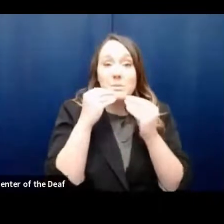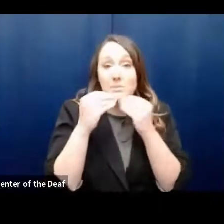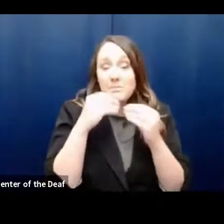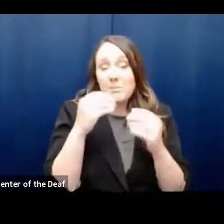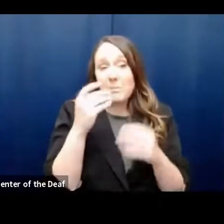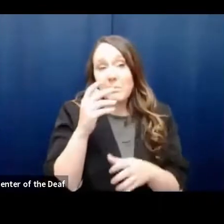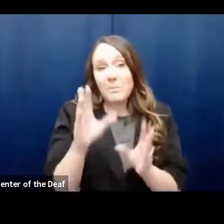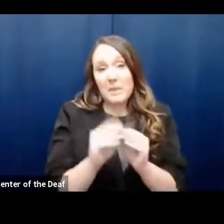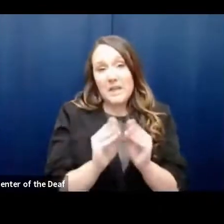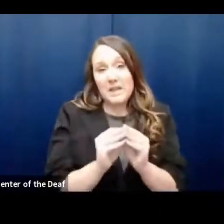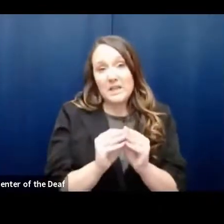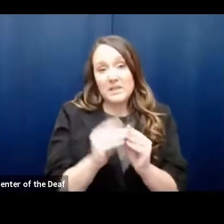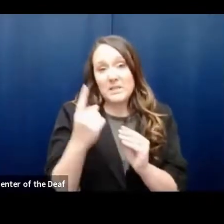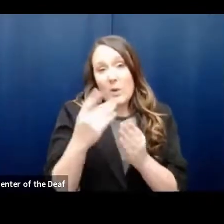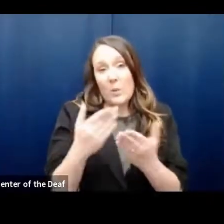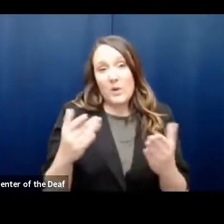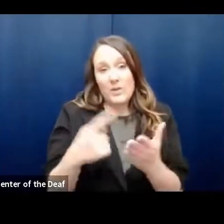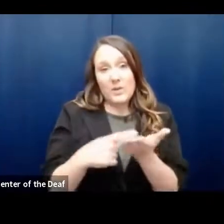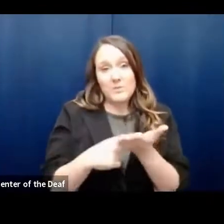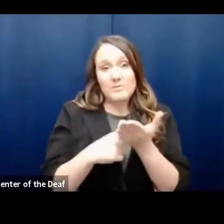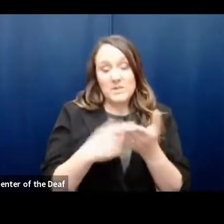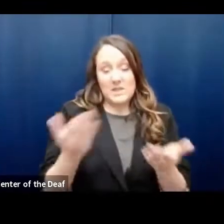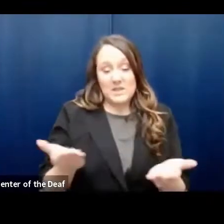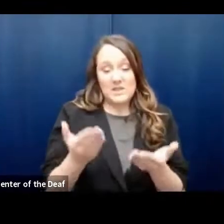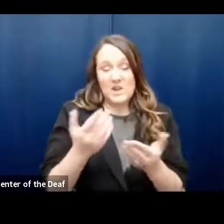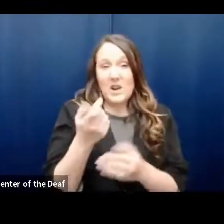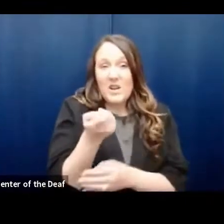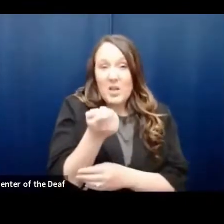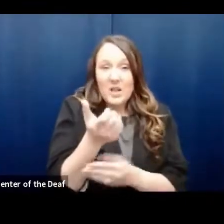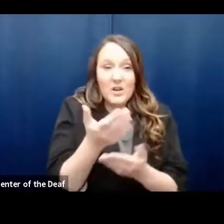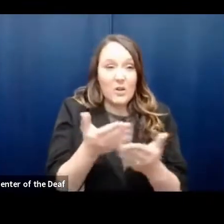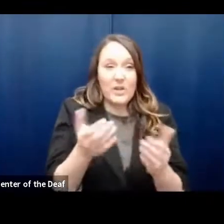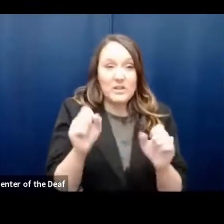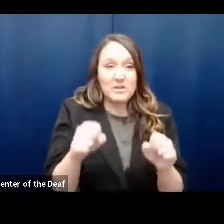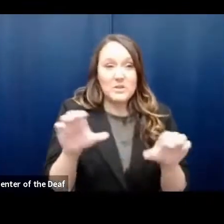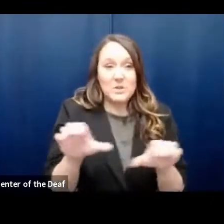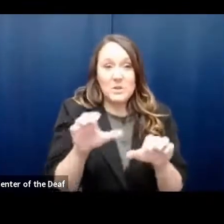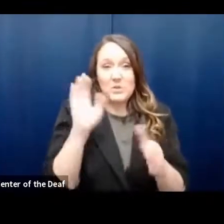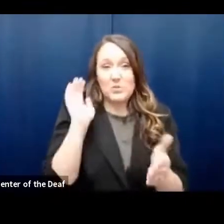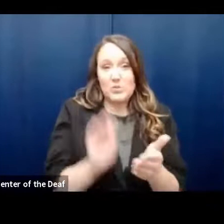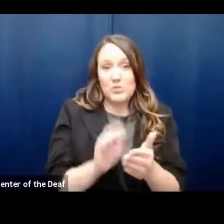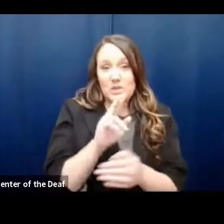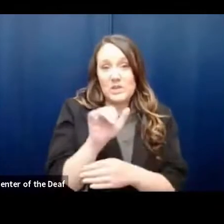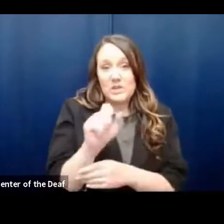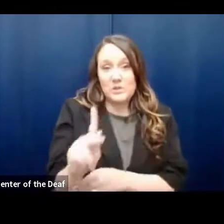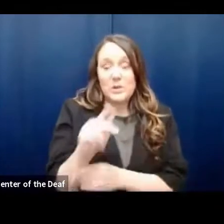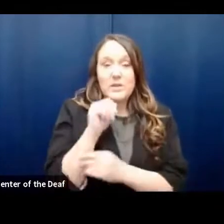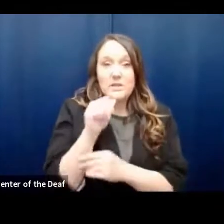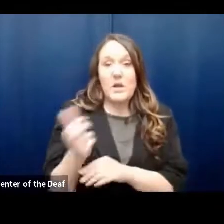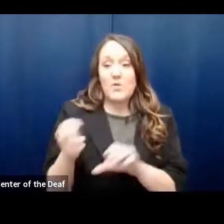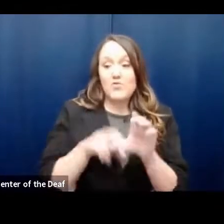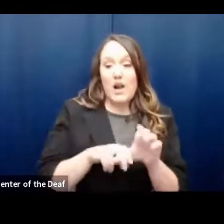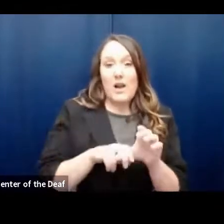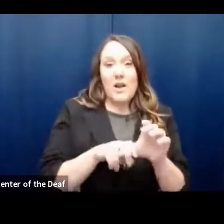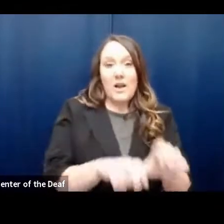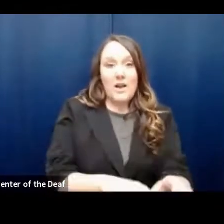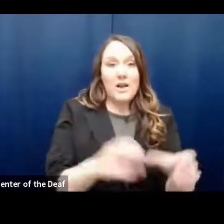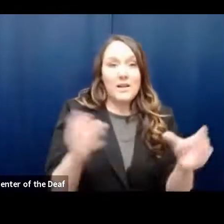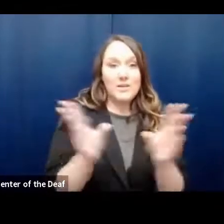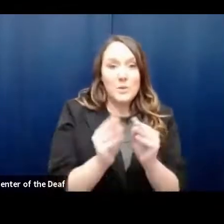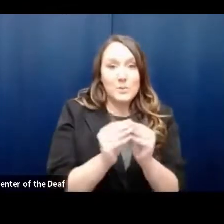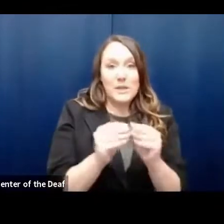talked about internally is what are some of those little things you can do to reduce risk? Don't ride to a meeting with your coworker in the car.